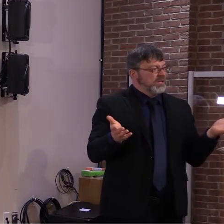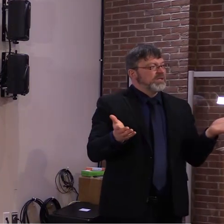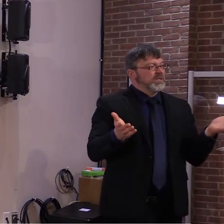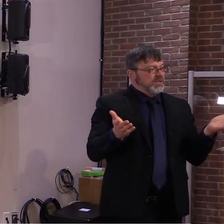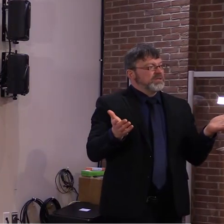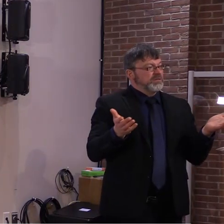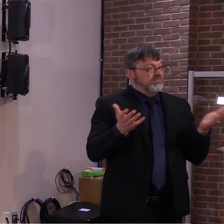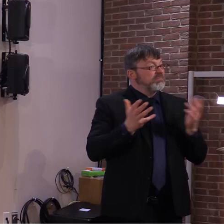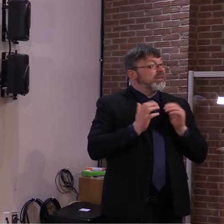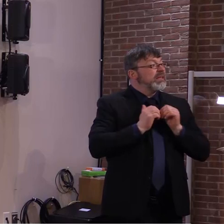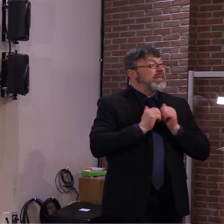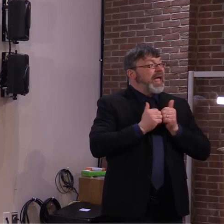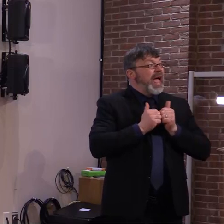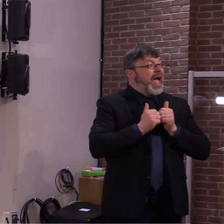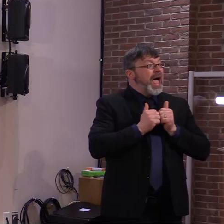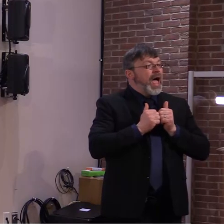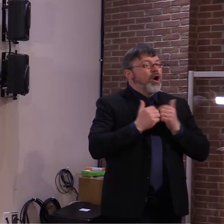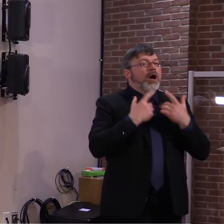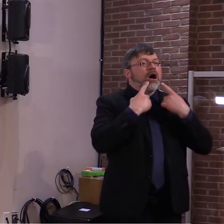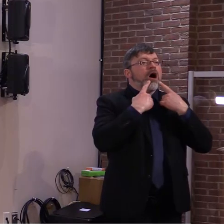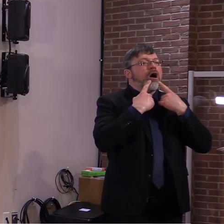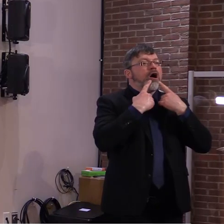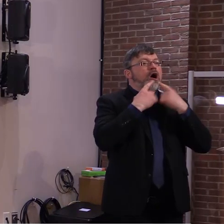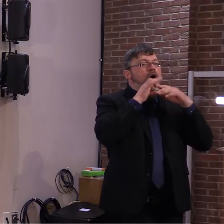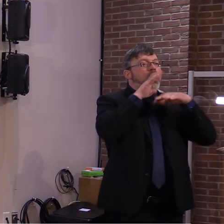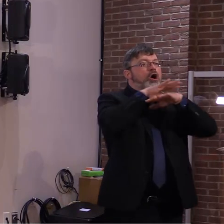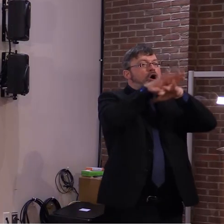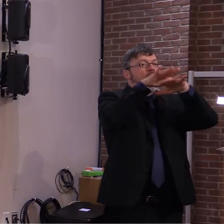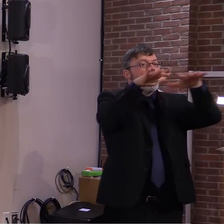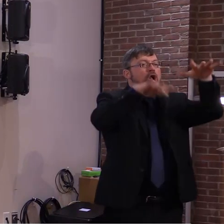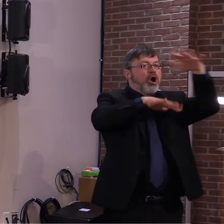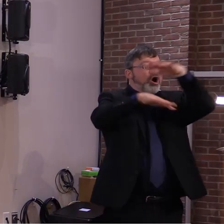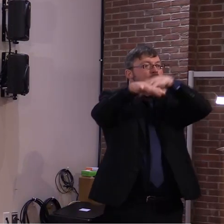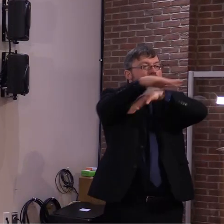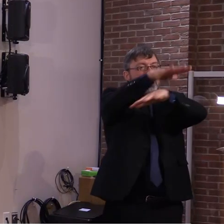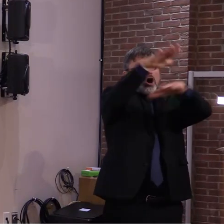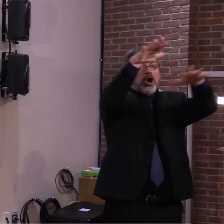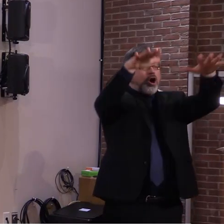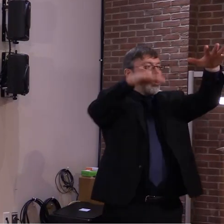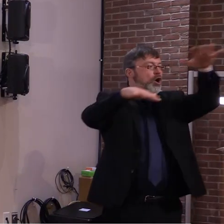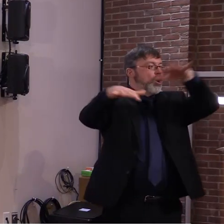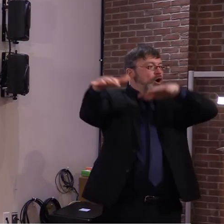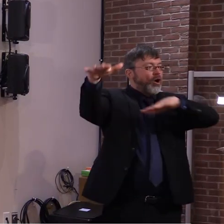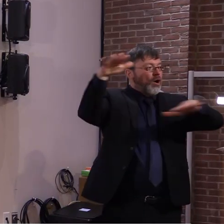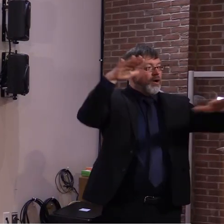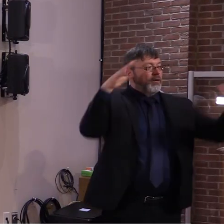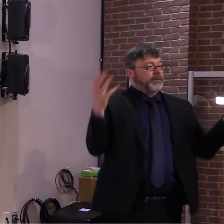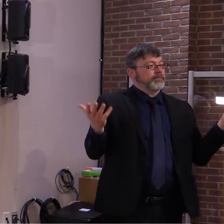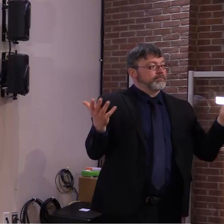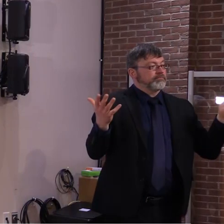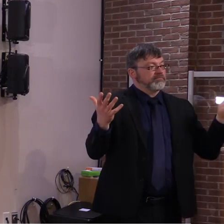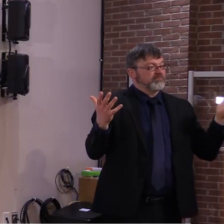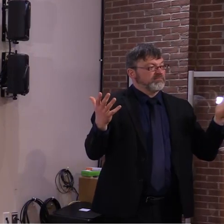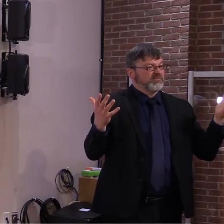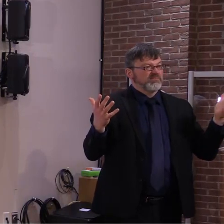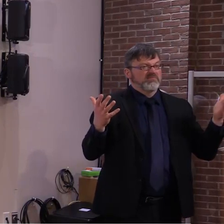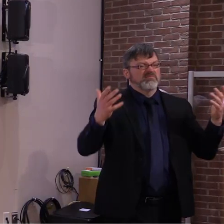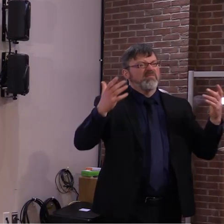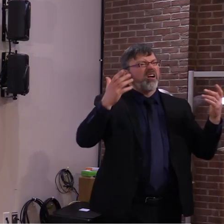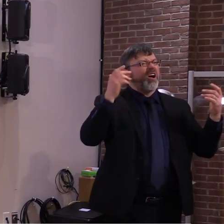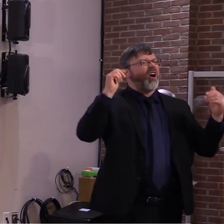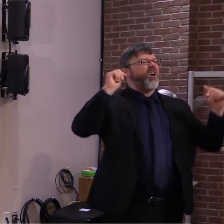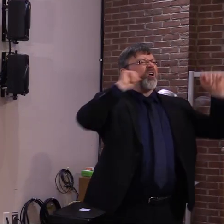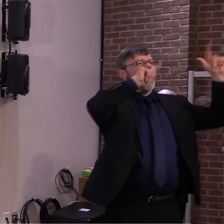the virus spreads in our communities, schools, teams, businesses, we need to work to stop